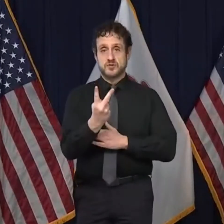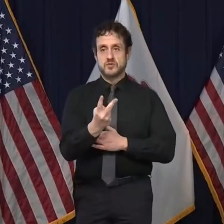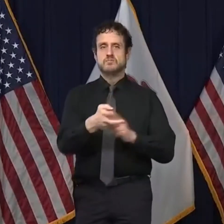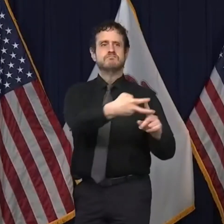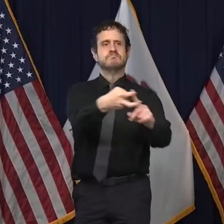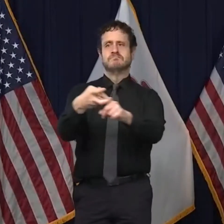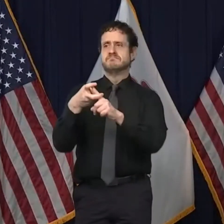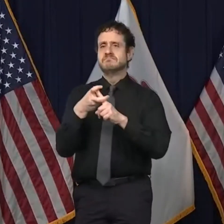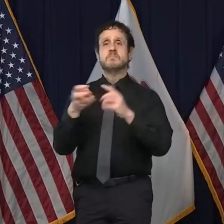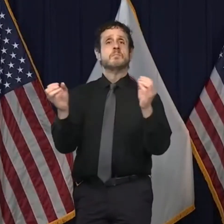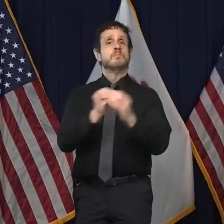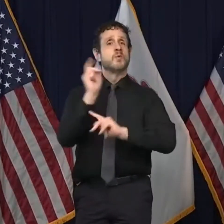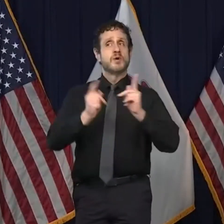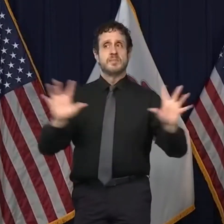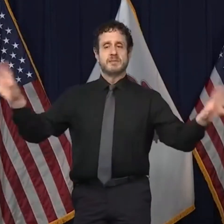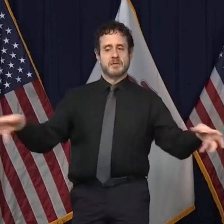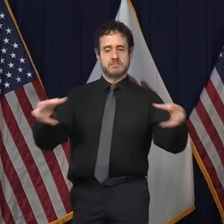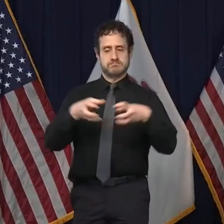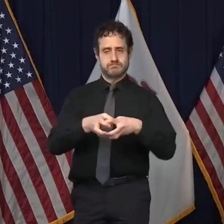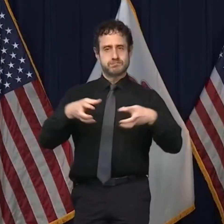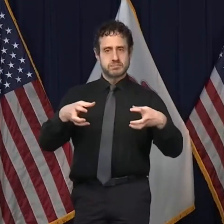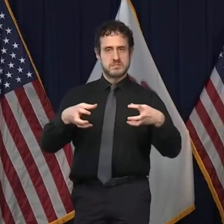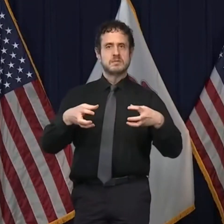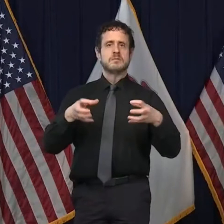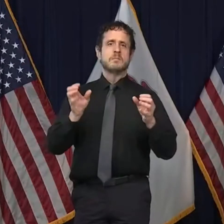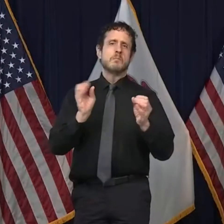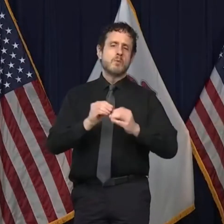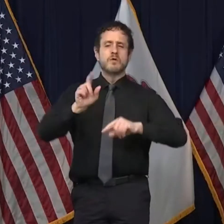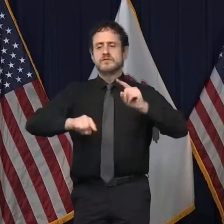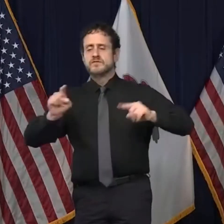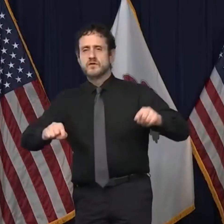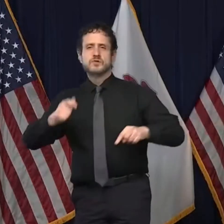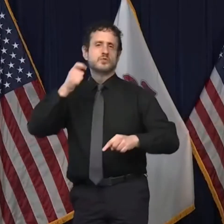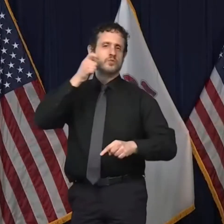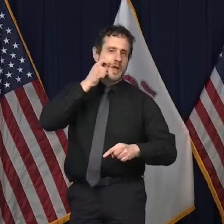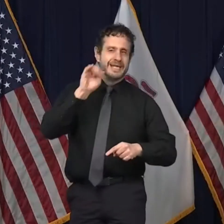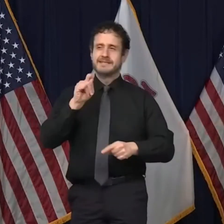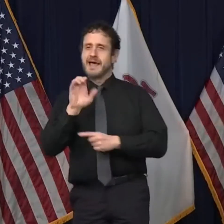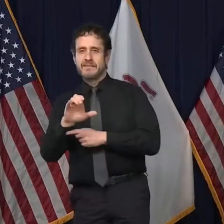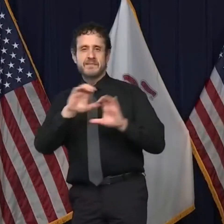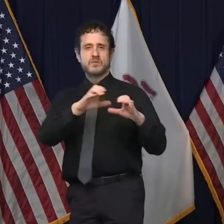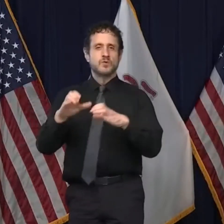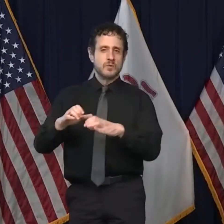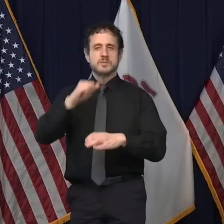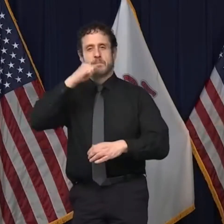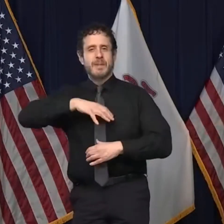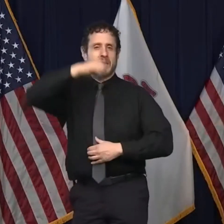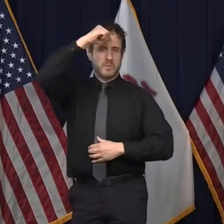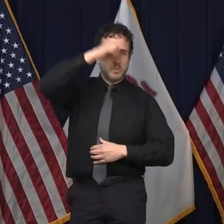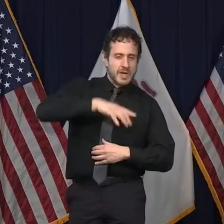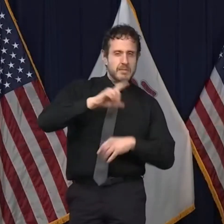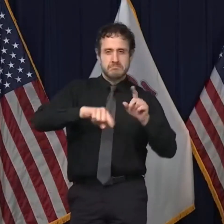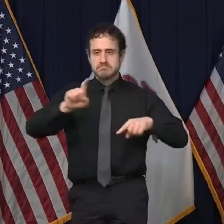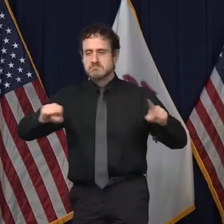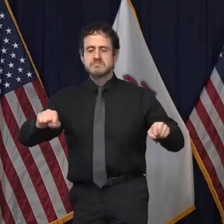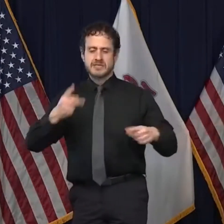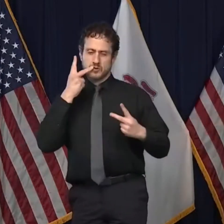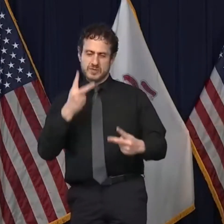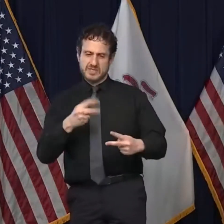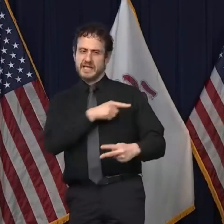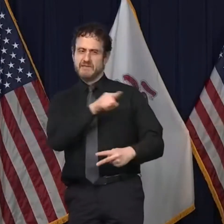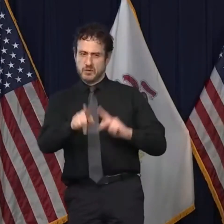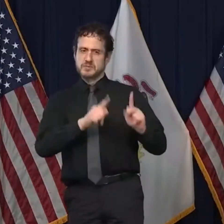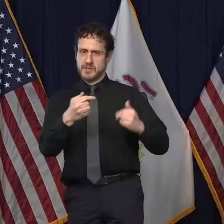of participants to cover a more diverse population and observe if there are any further adverse